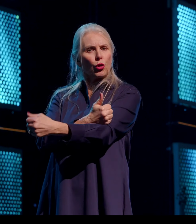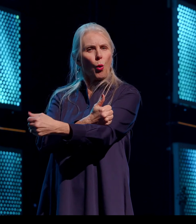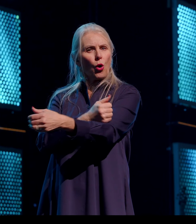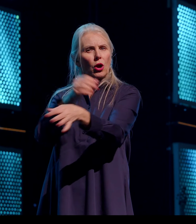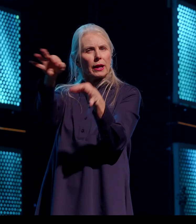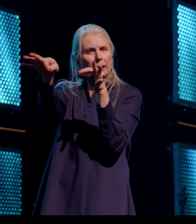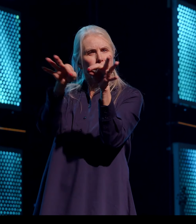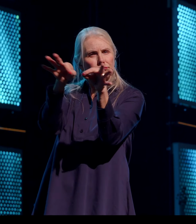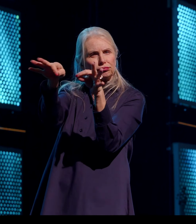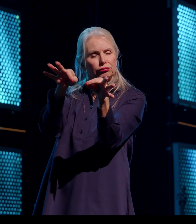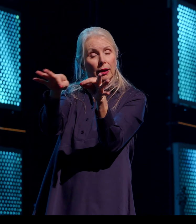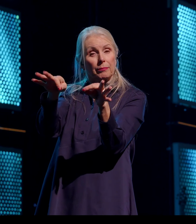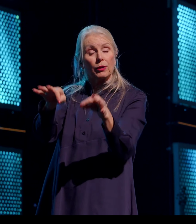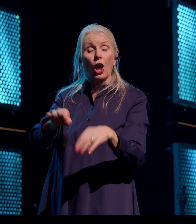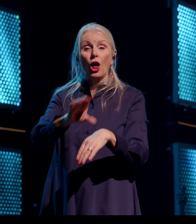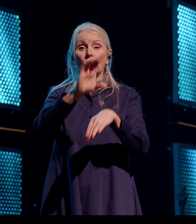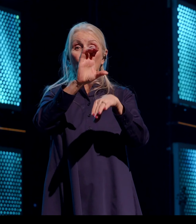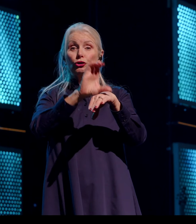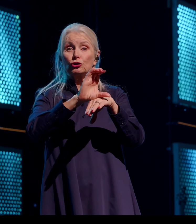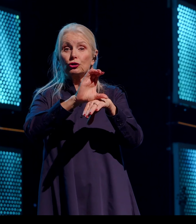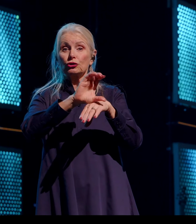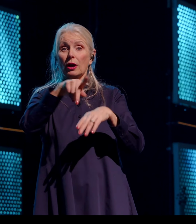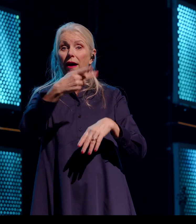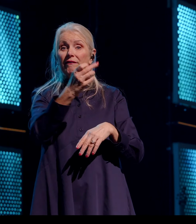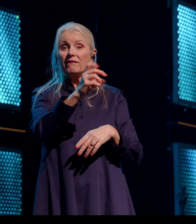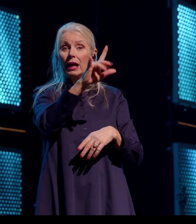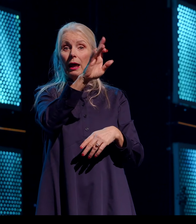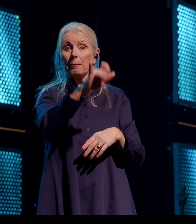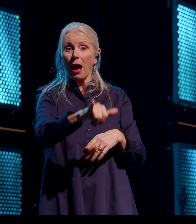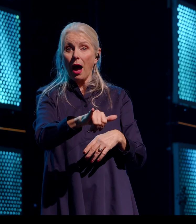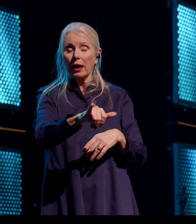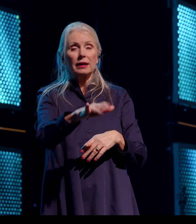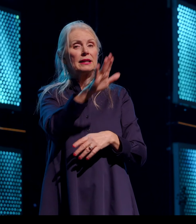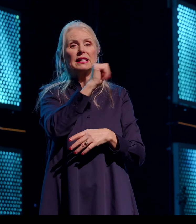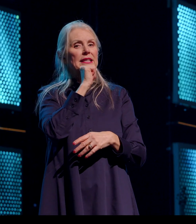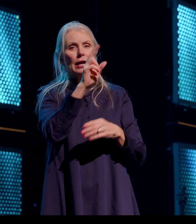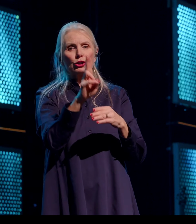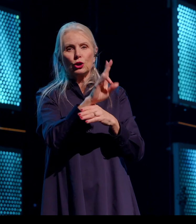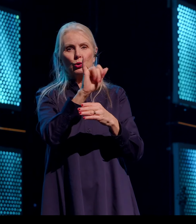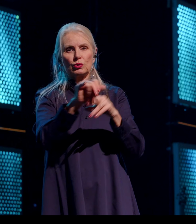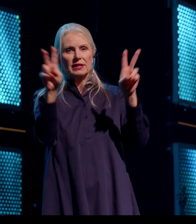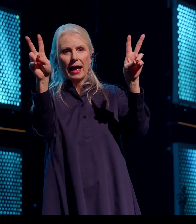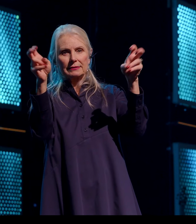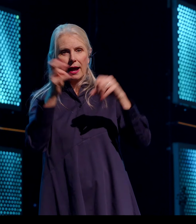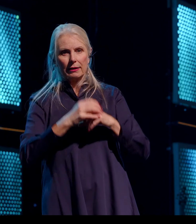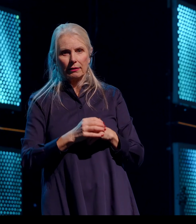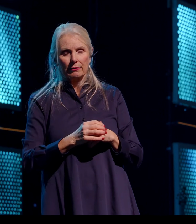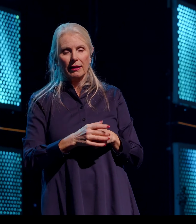the church of Philippi, he doesn't use the title apostle of Christ Jesus. Why?